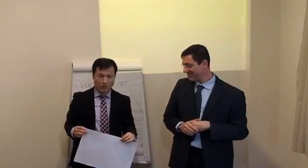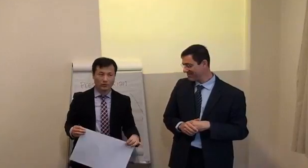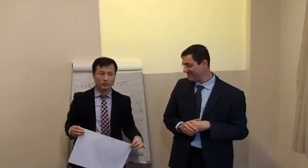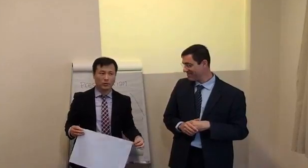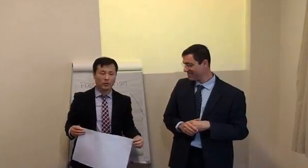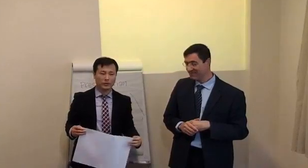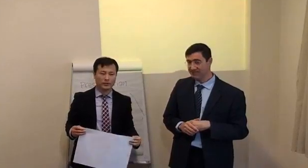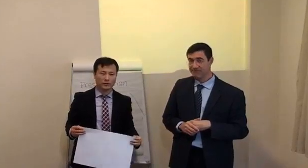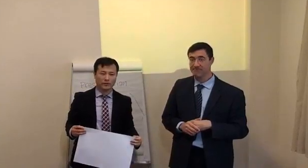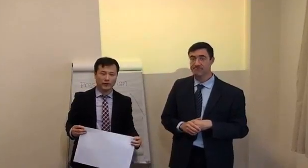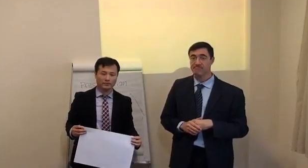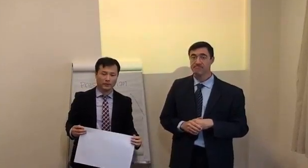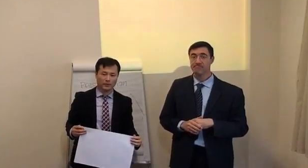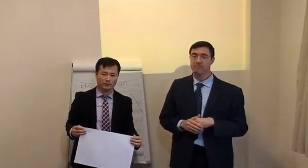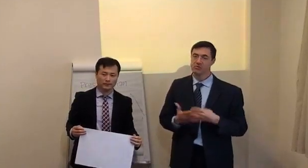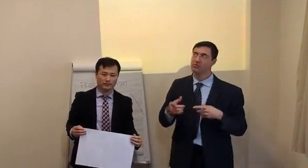So Lord is so faithful.